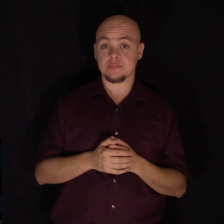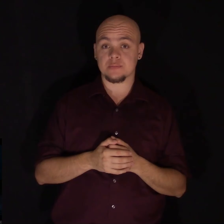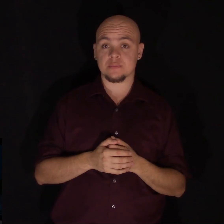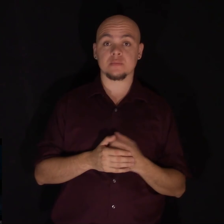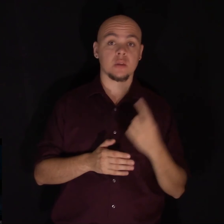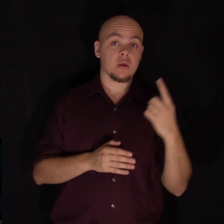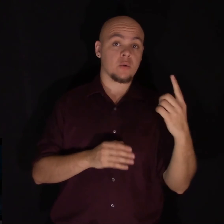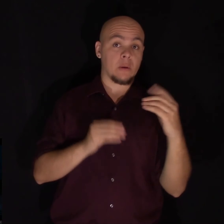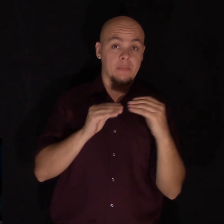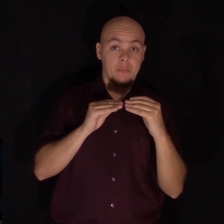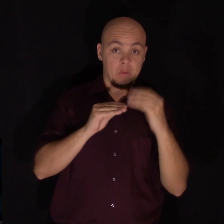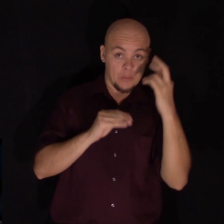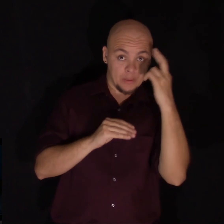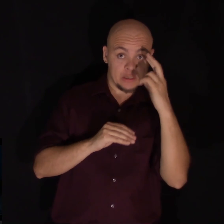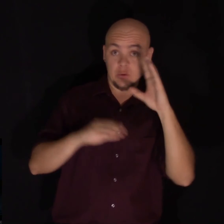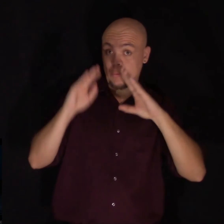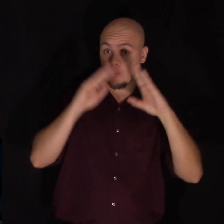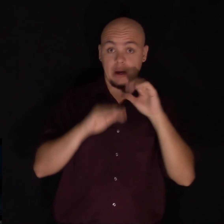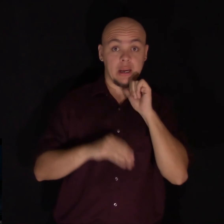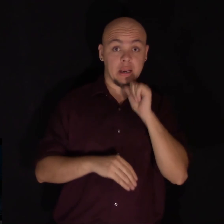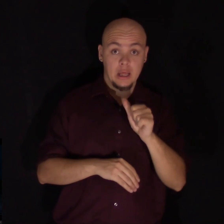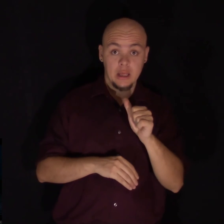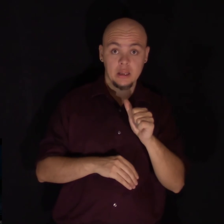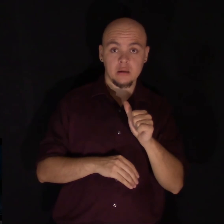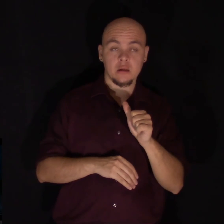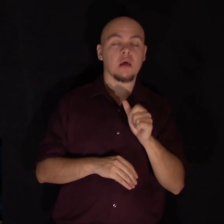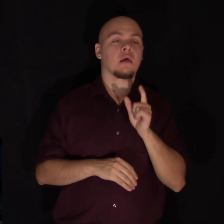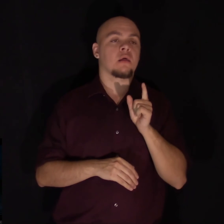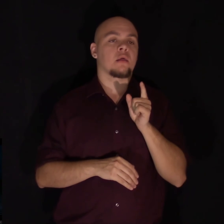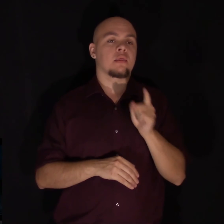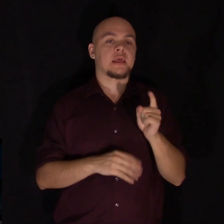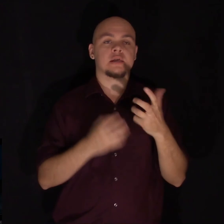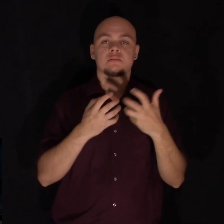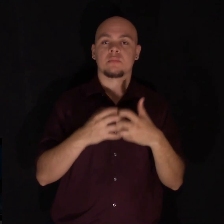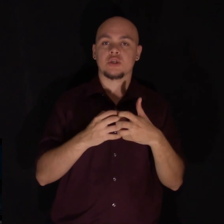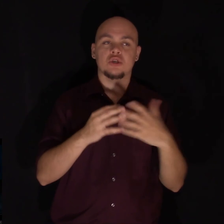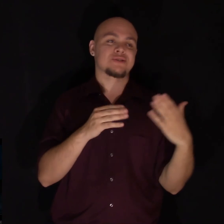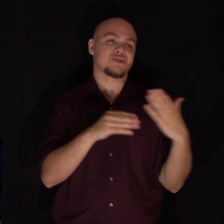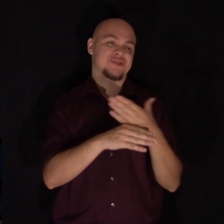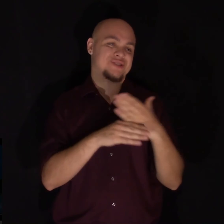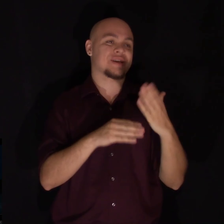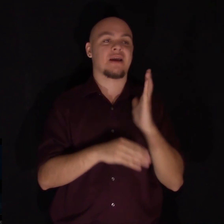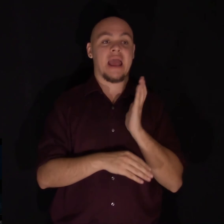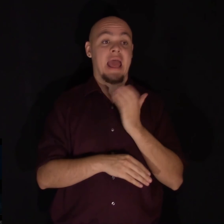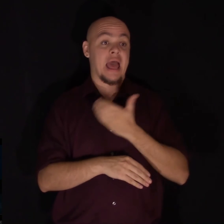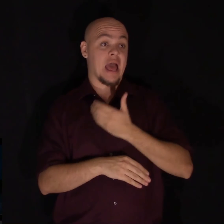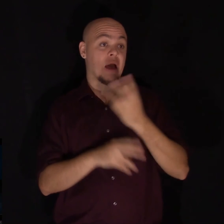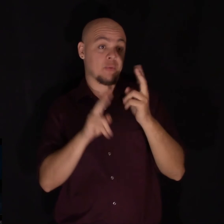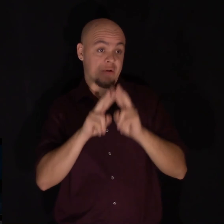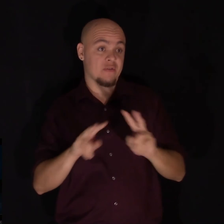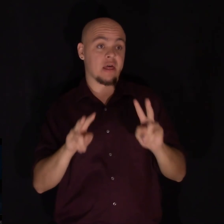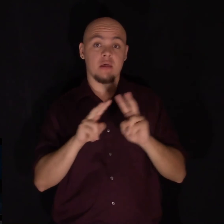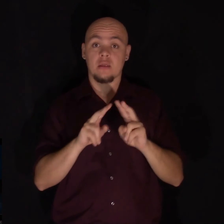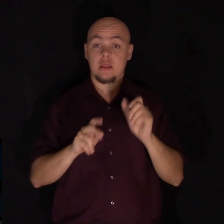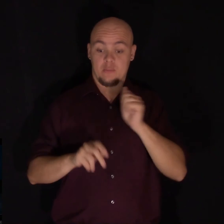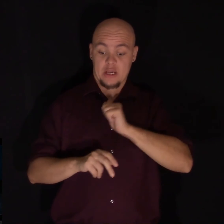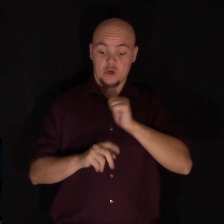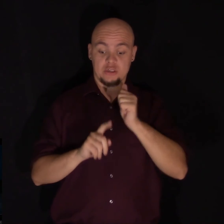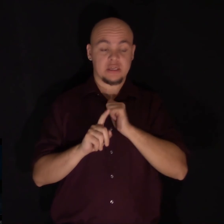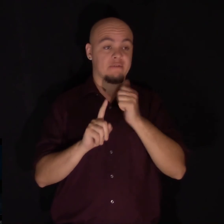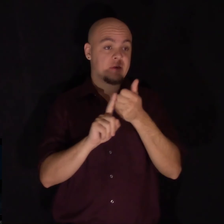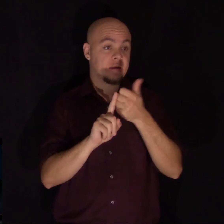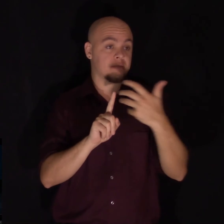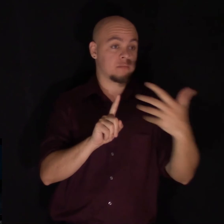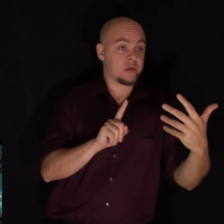Another reason we're told not to worry is that these machines can't help but share our values because they will be literally extensions of ourselves. They'll be